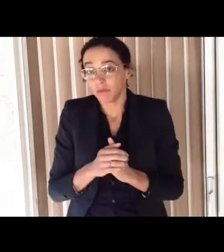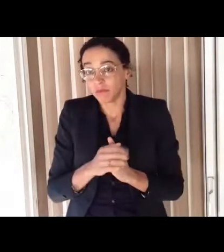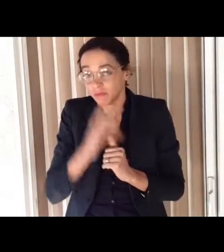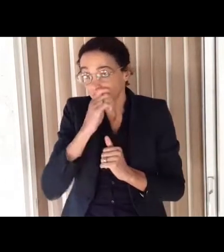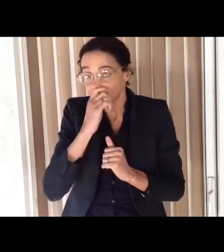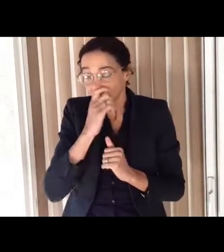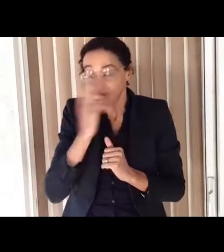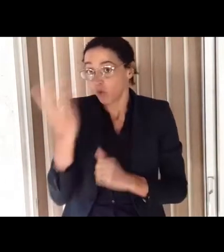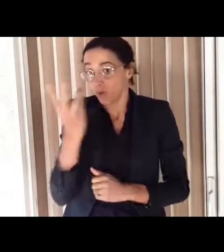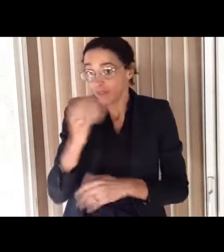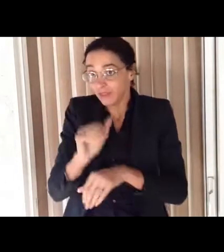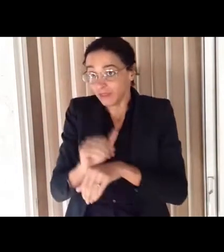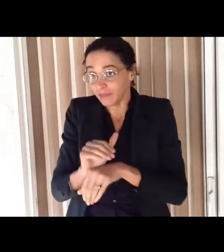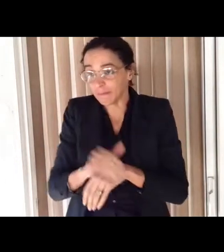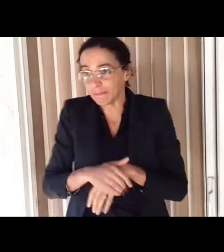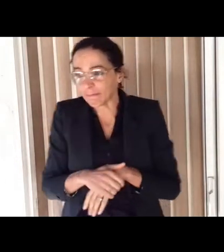Wednesday night,